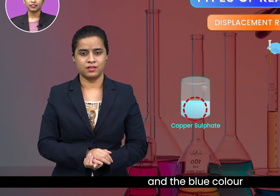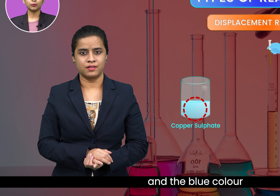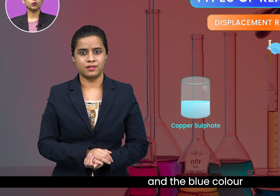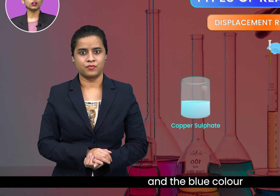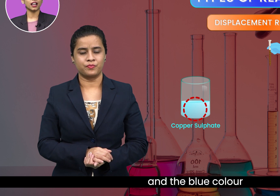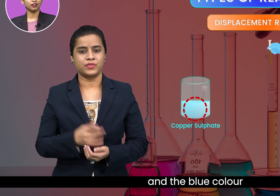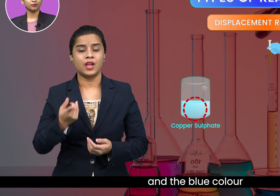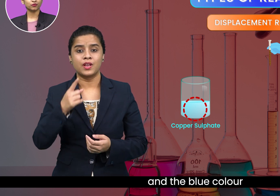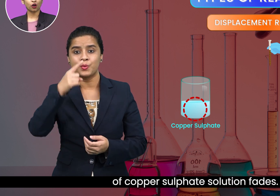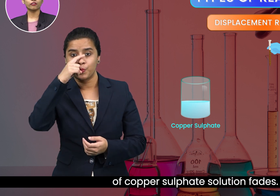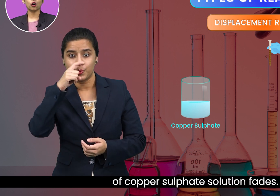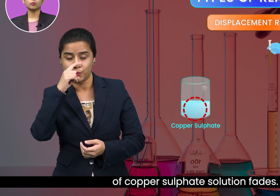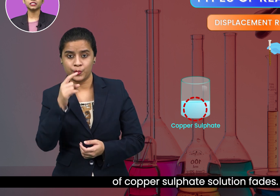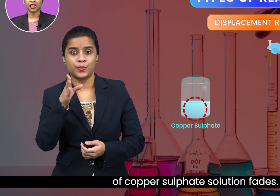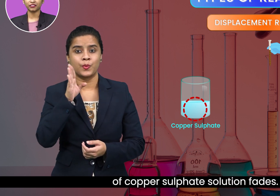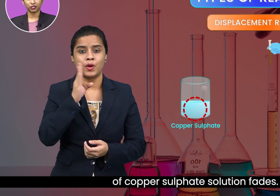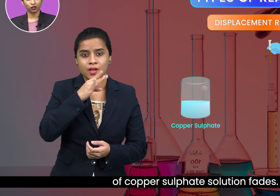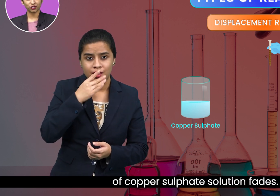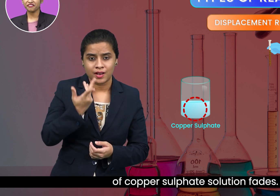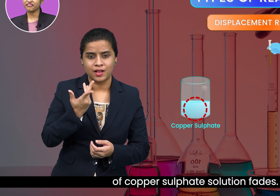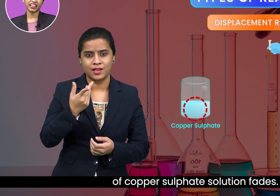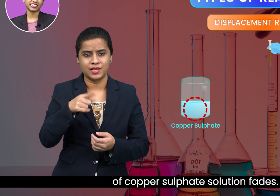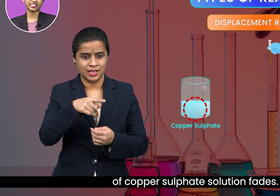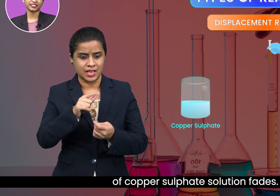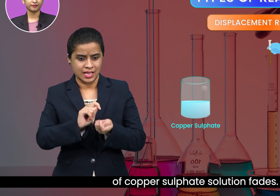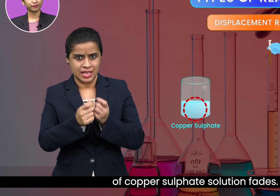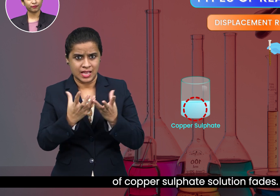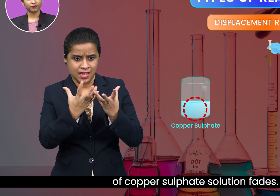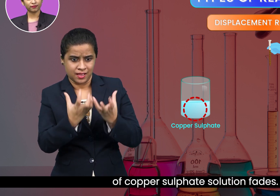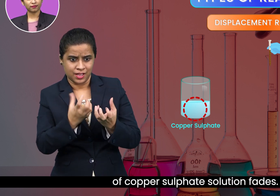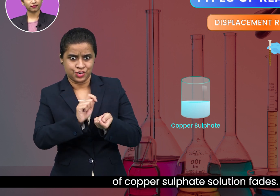and the blue color of copper sulfate solution fades.